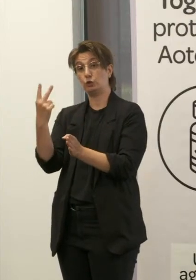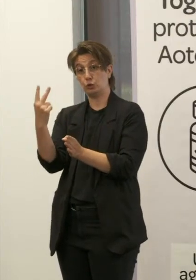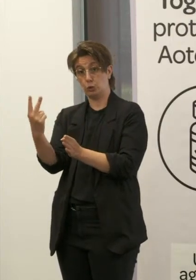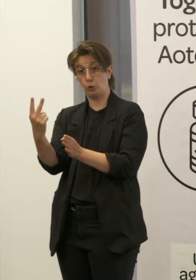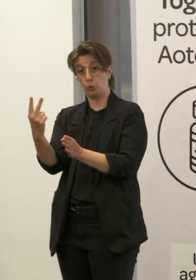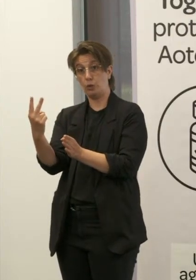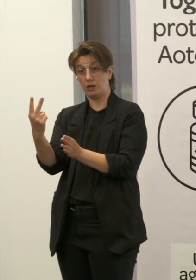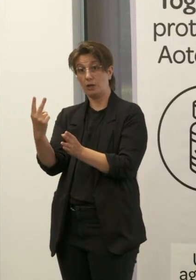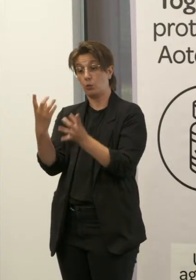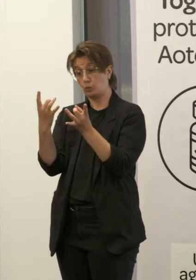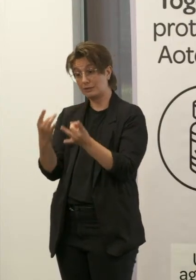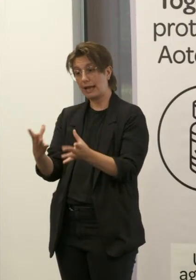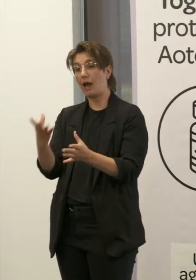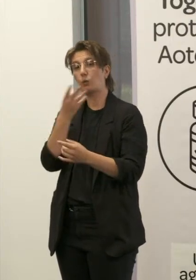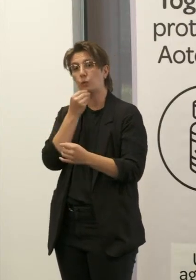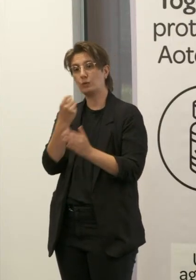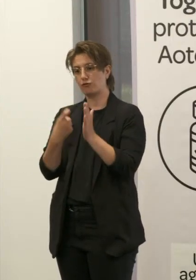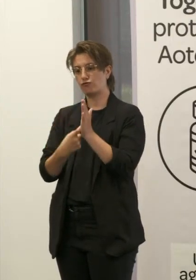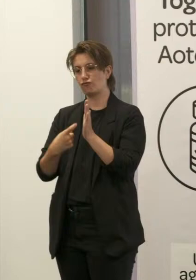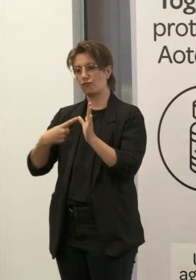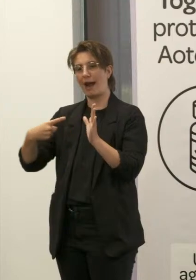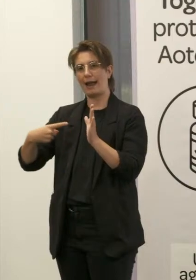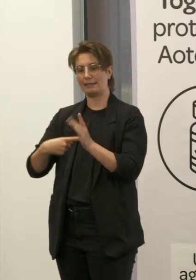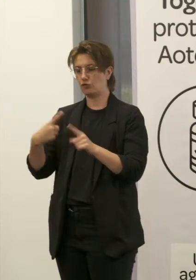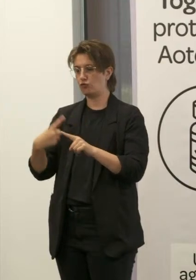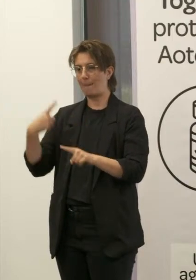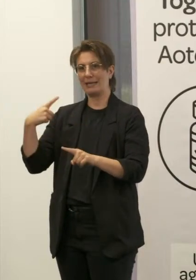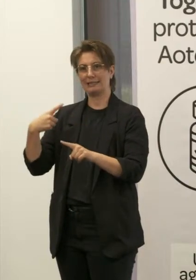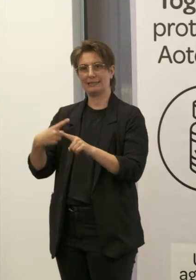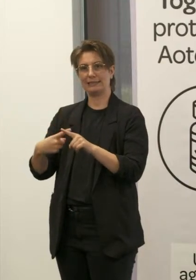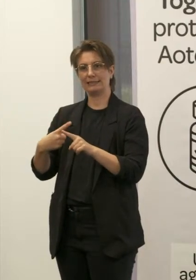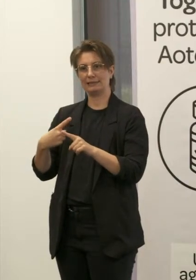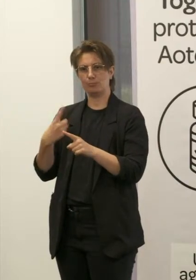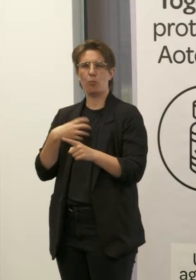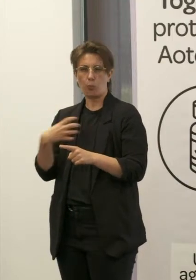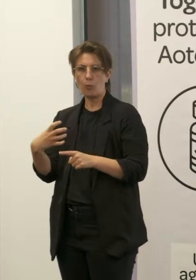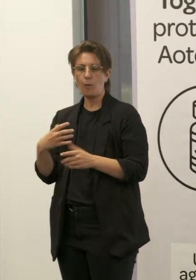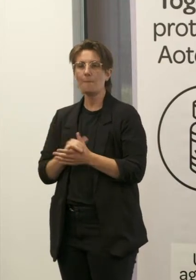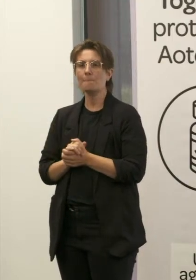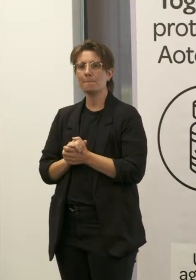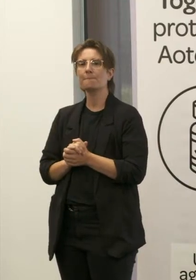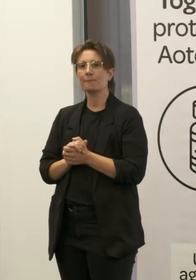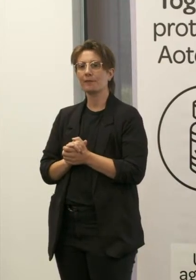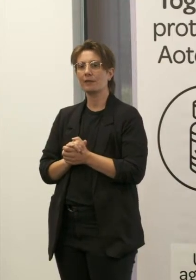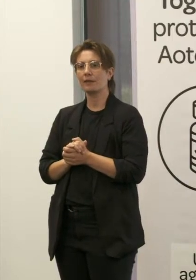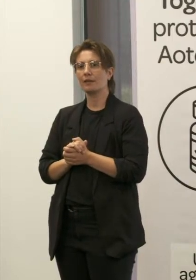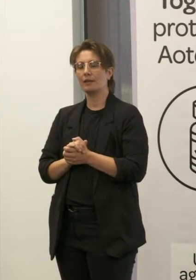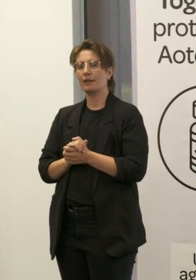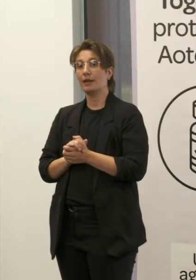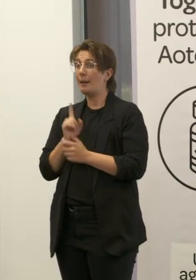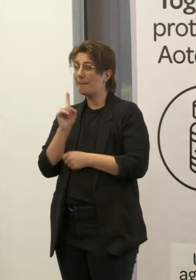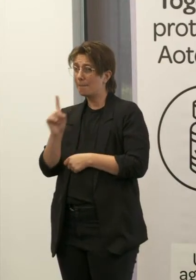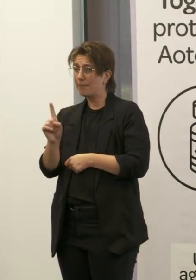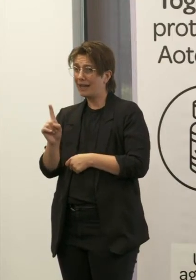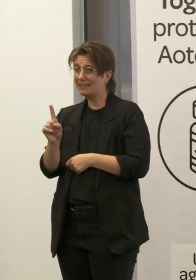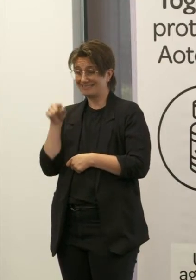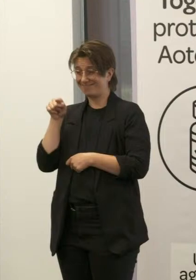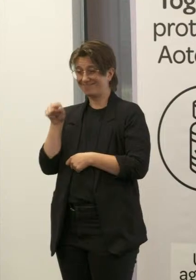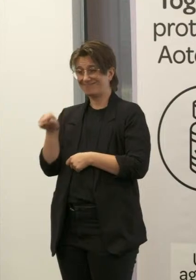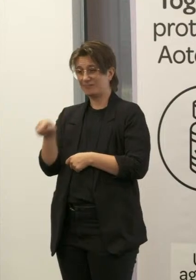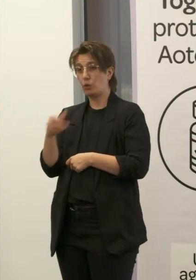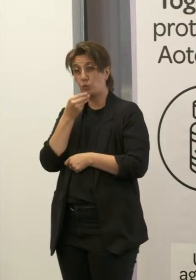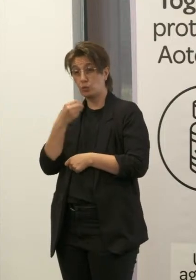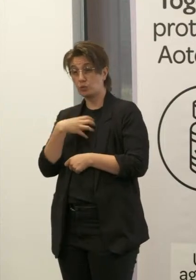in some cases for diagnosis. But it has to be a point when we know there is a decent prevalence